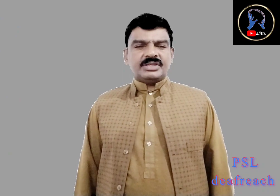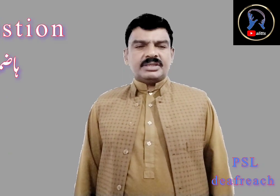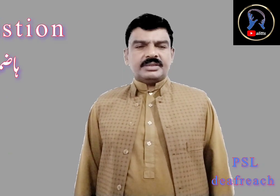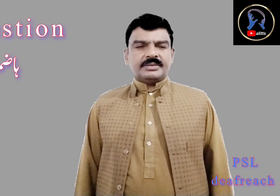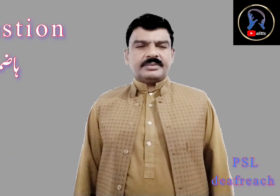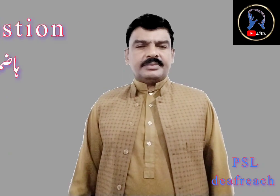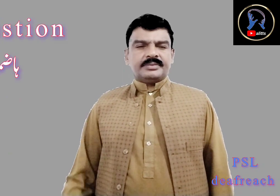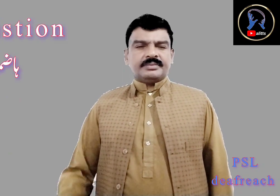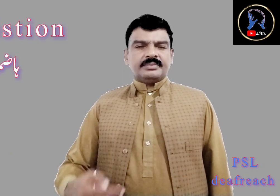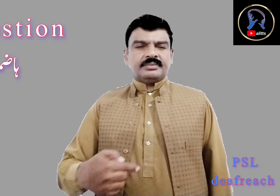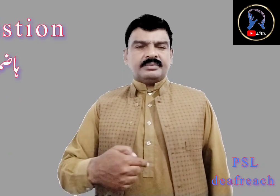digestion,